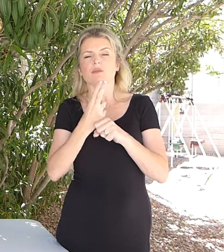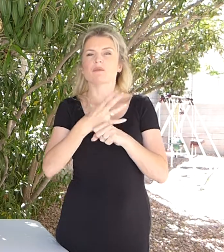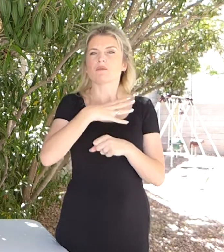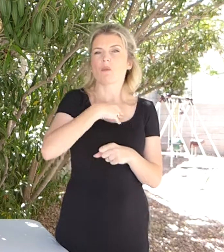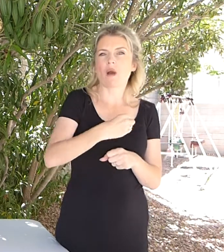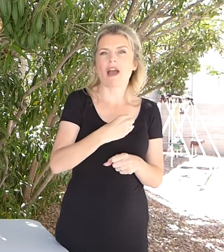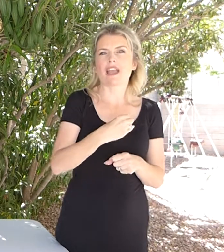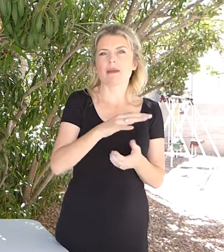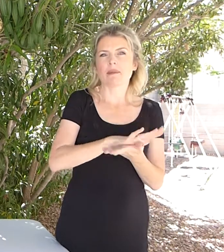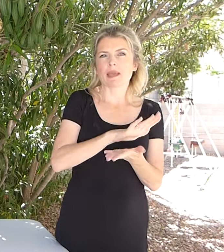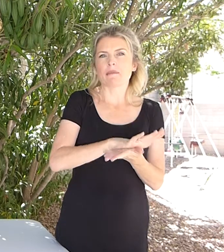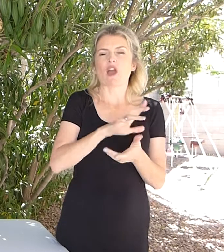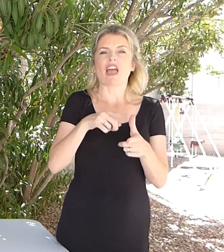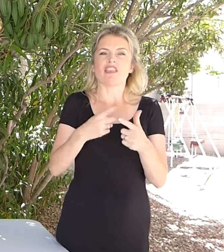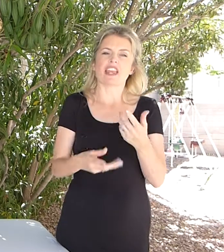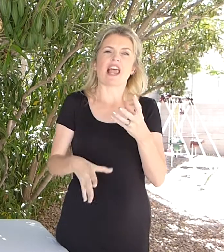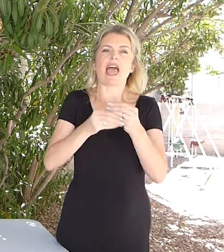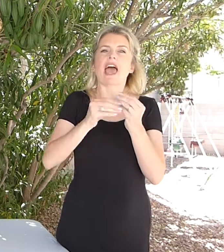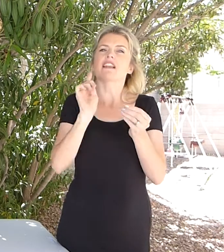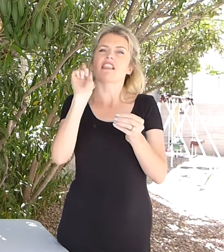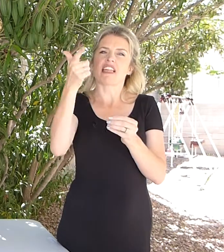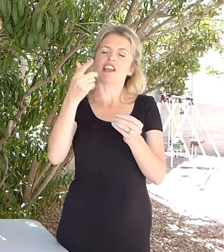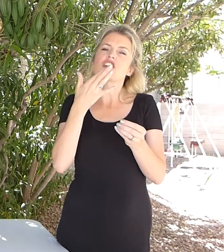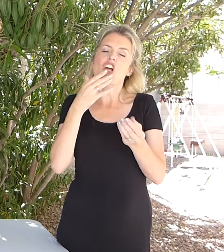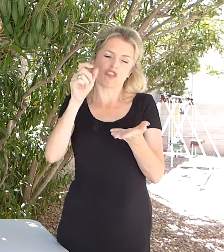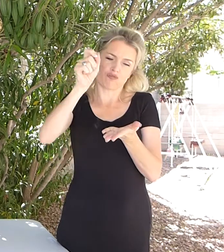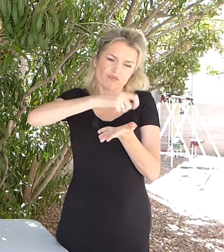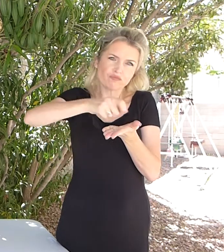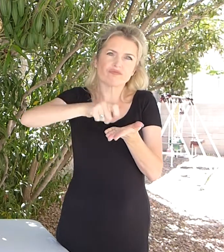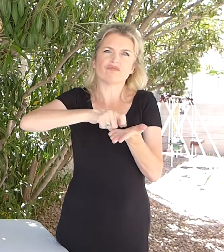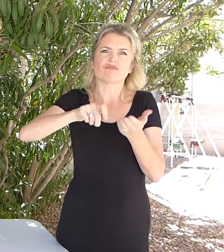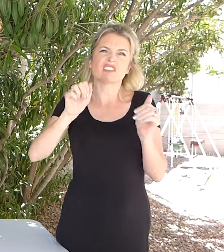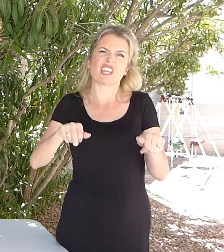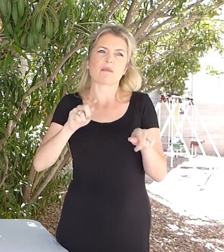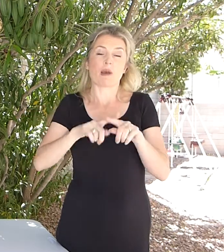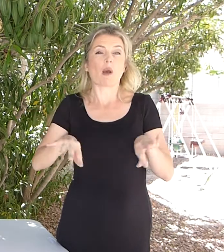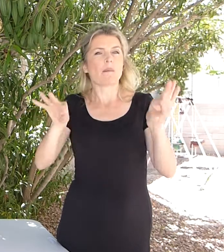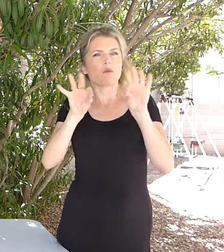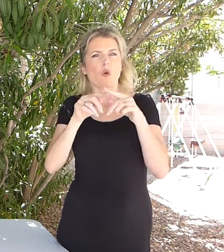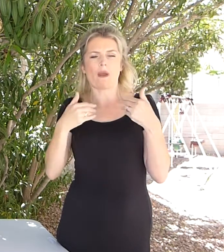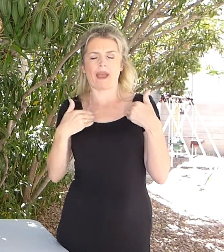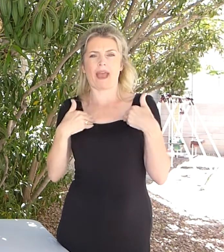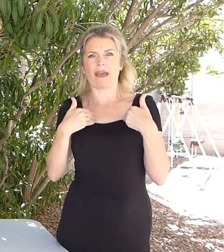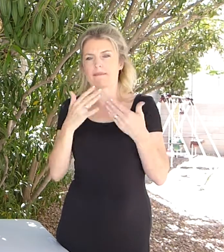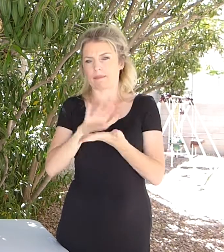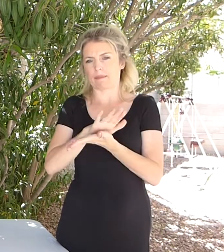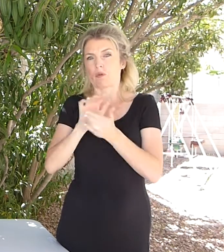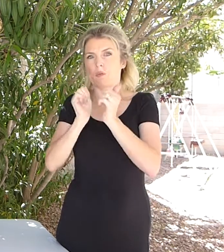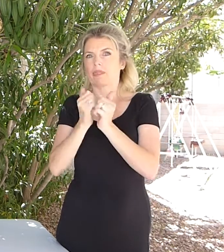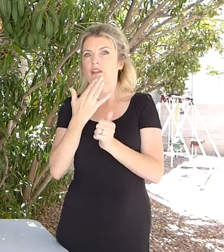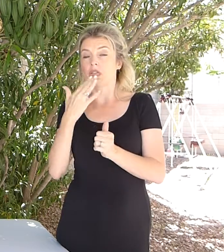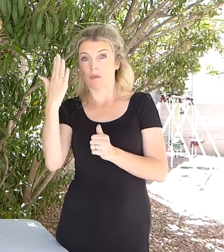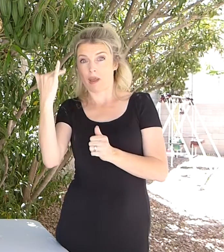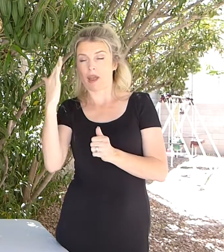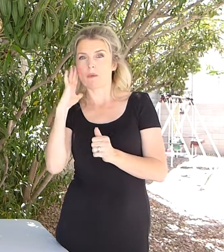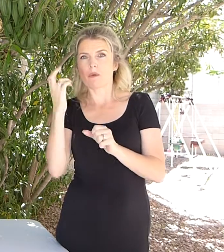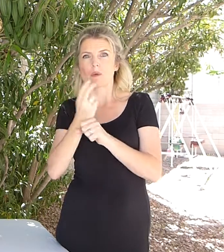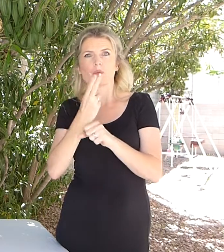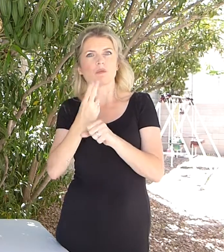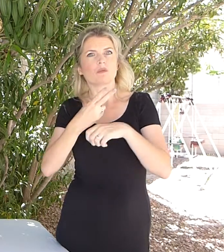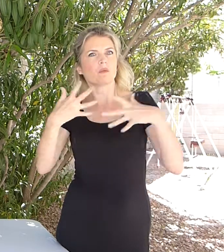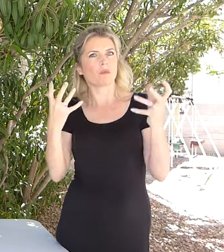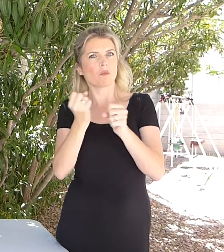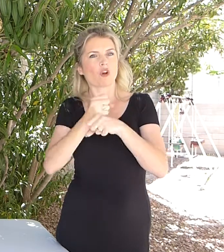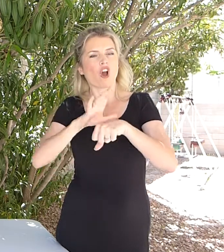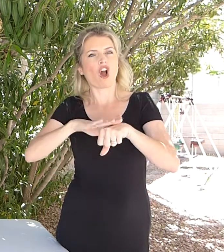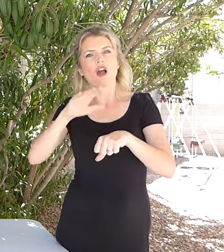and color on it, but color is going to be really important for today, because today we are going to be working on pop art.